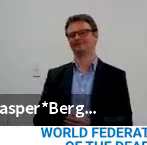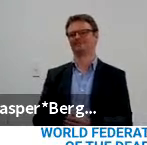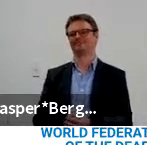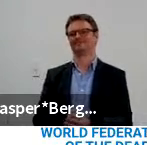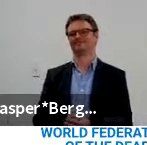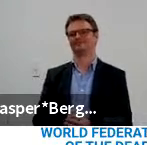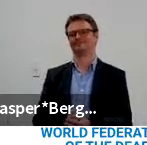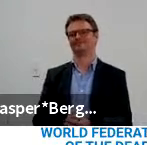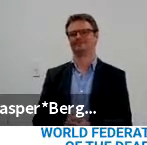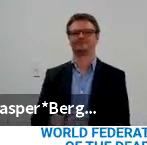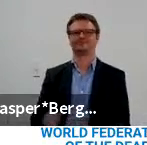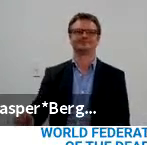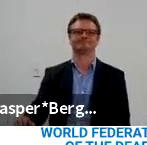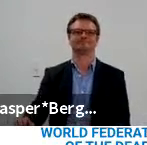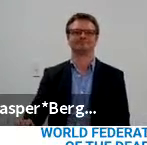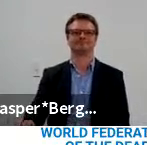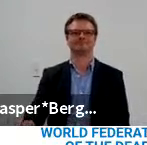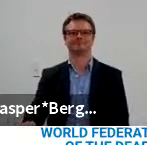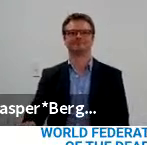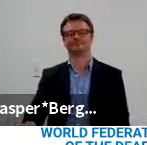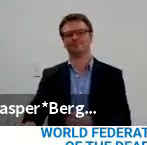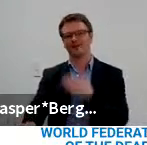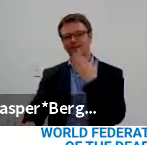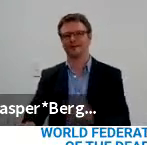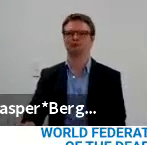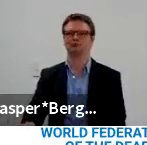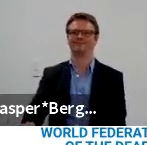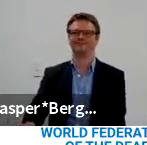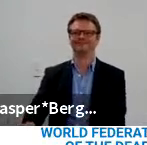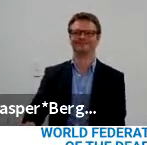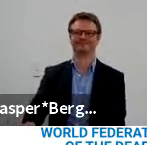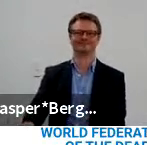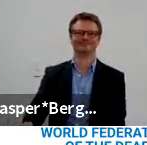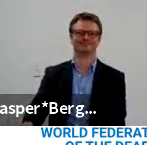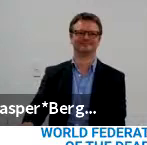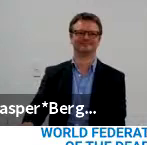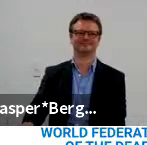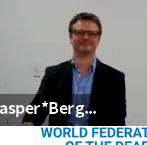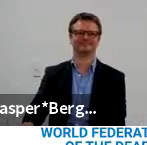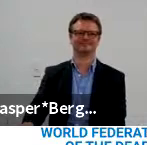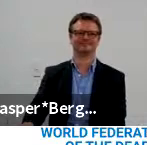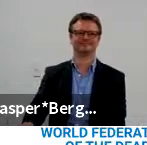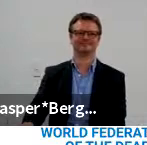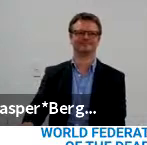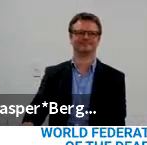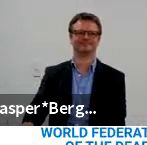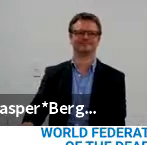information and get the use of their human rights. Thank you so much.